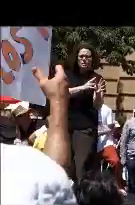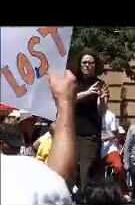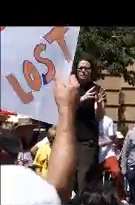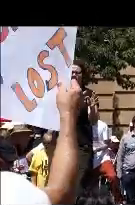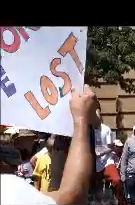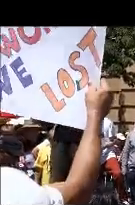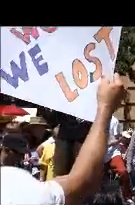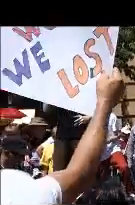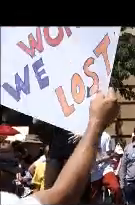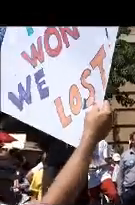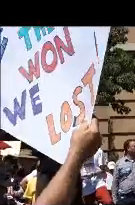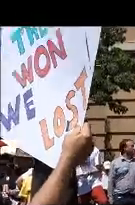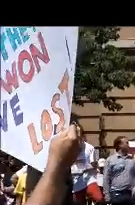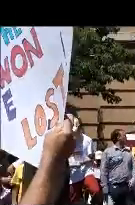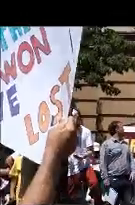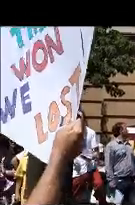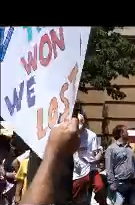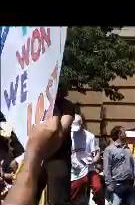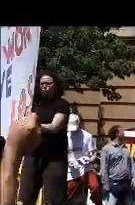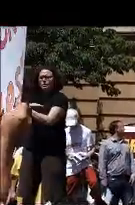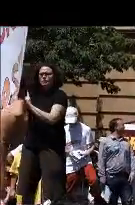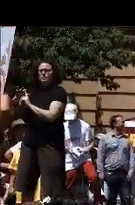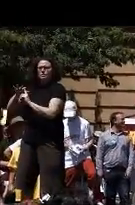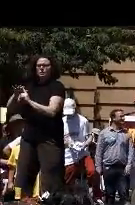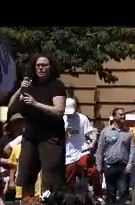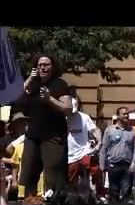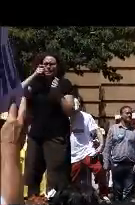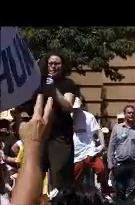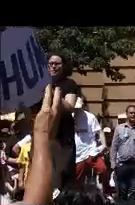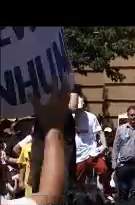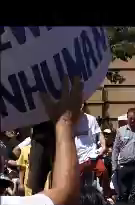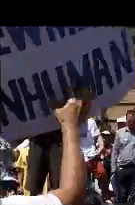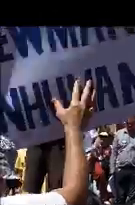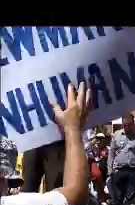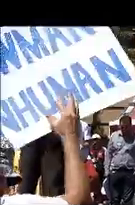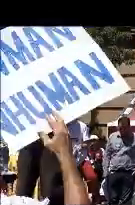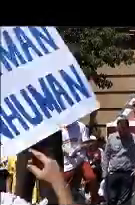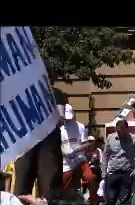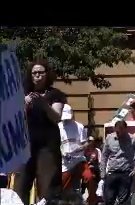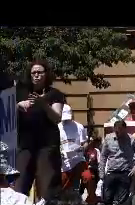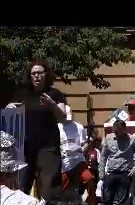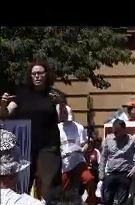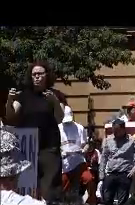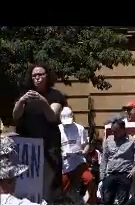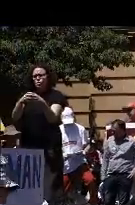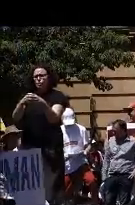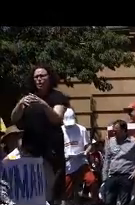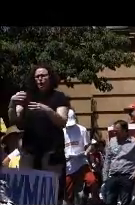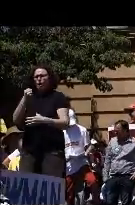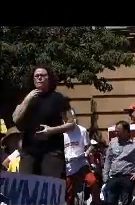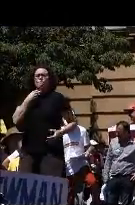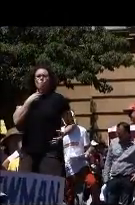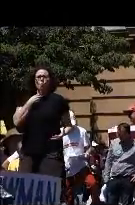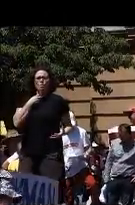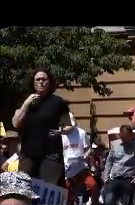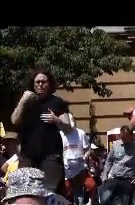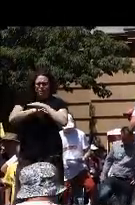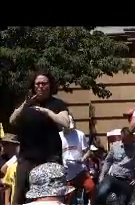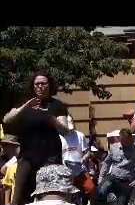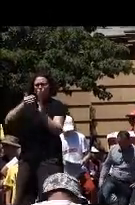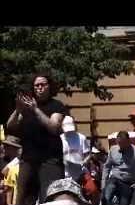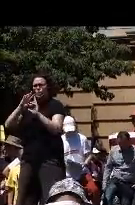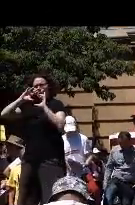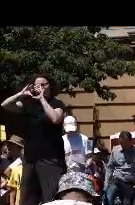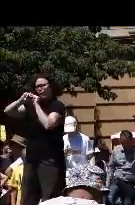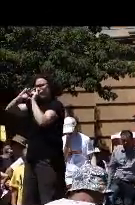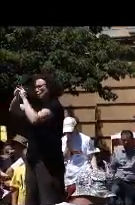care about the environment, and we care that our trade unions have a voice in our community looking